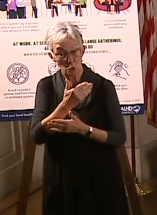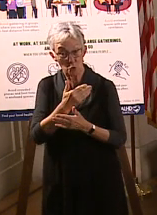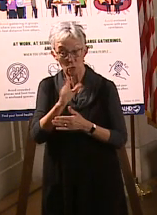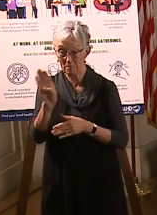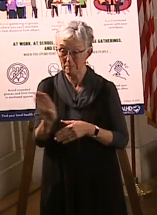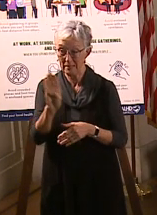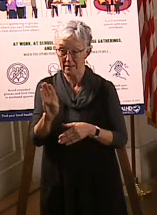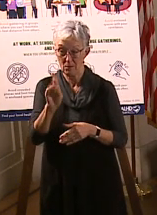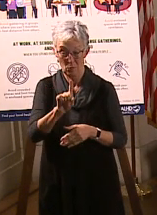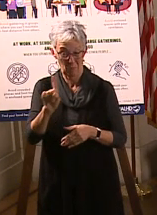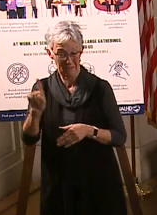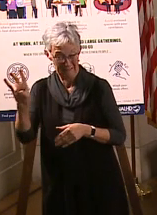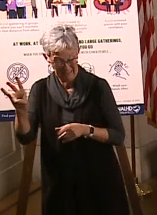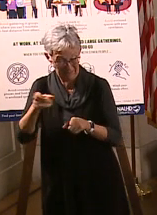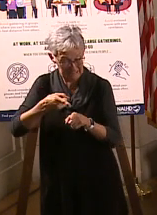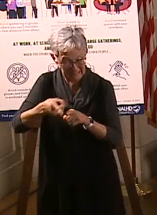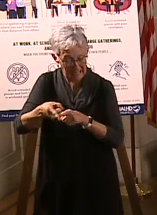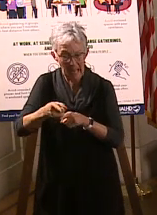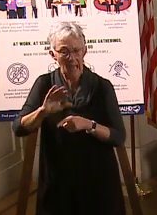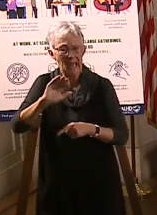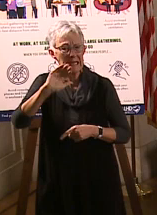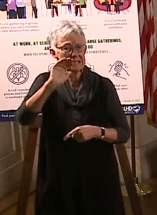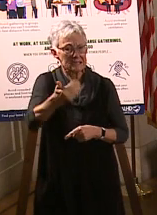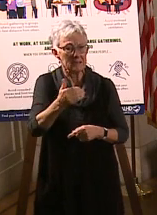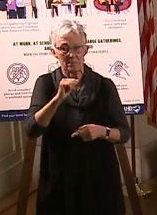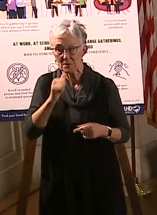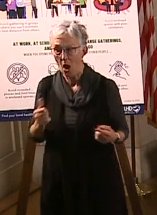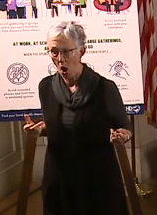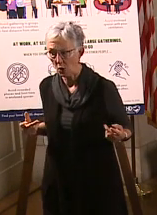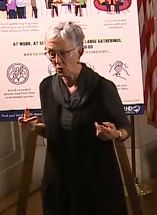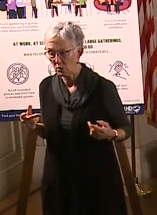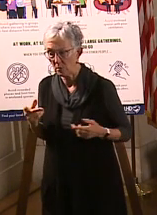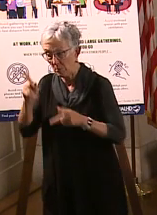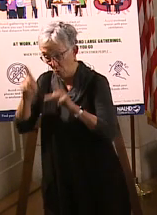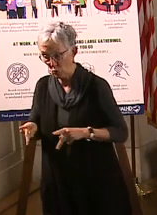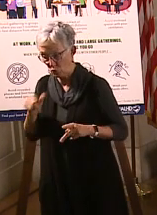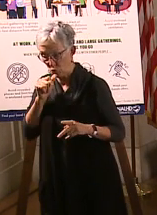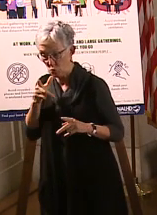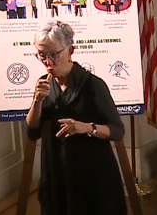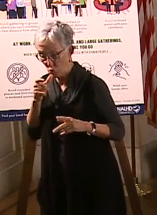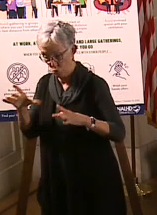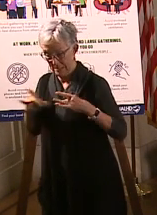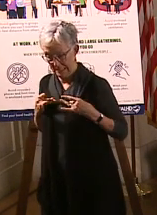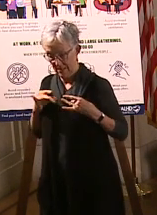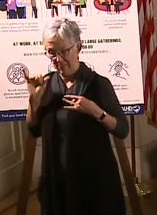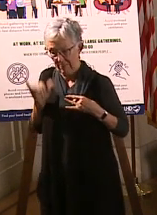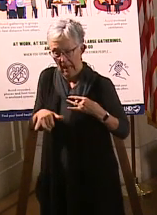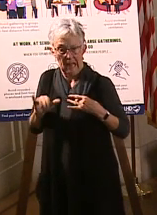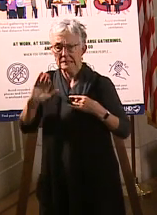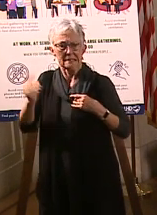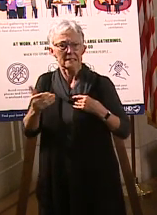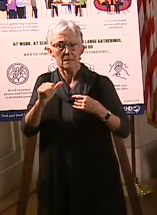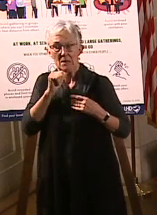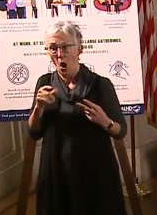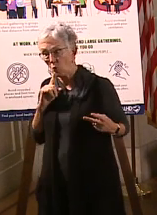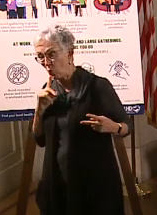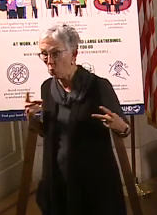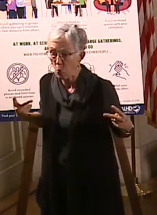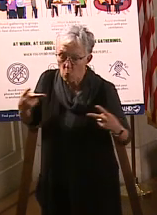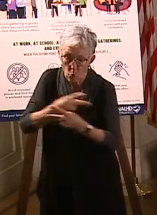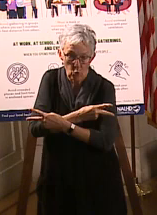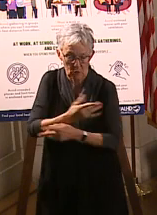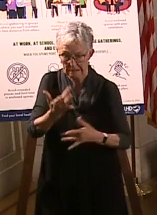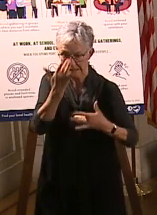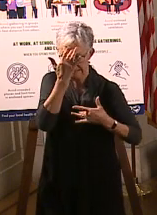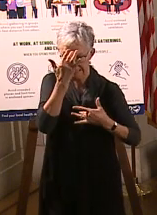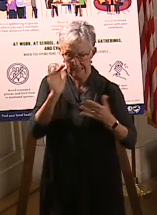severe infection once it is transmitted to that patient. So far, with the data we